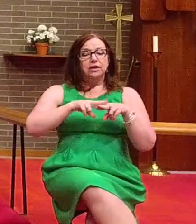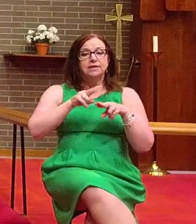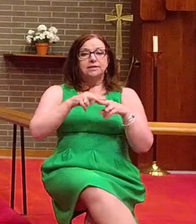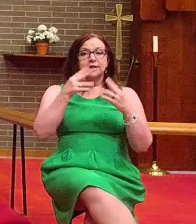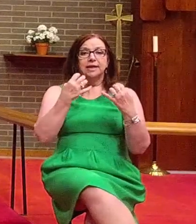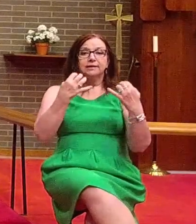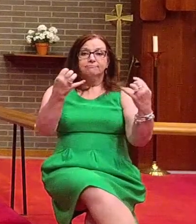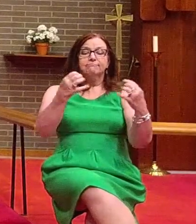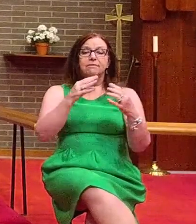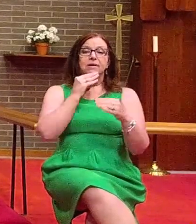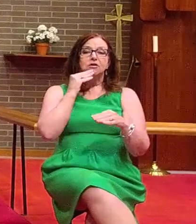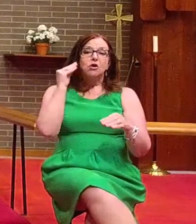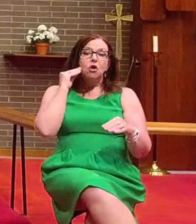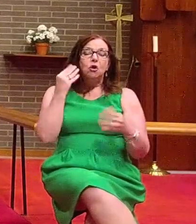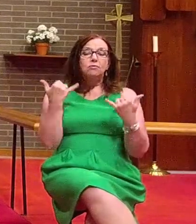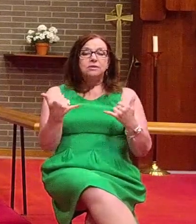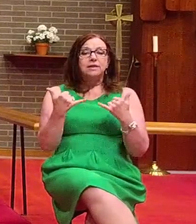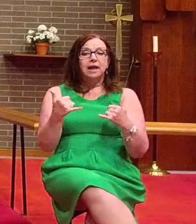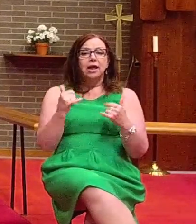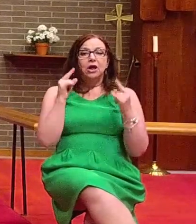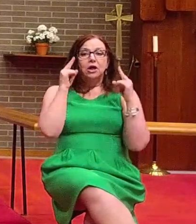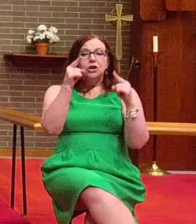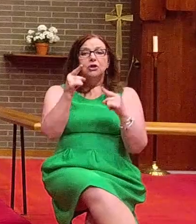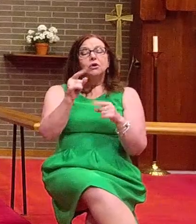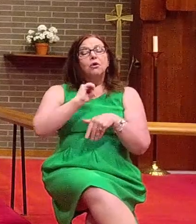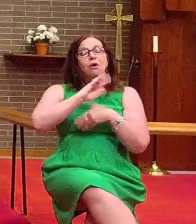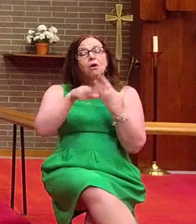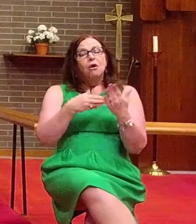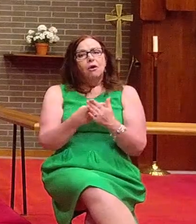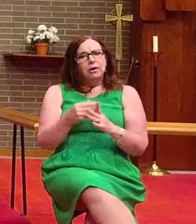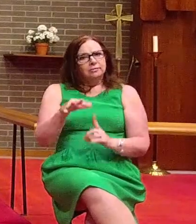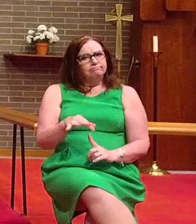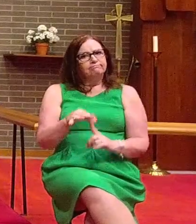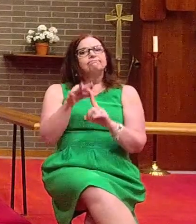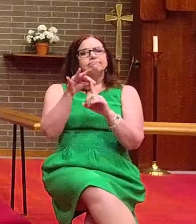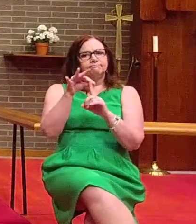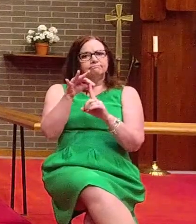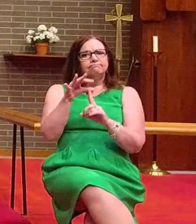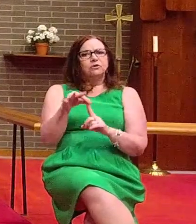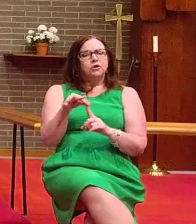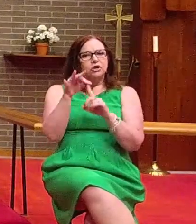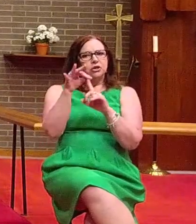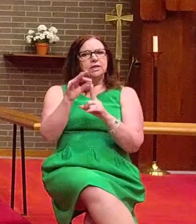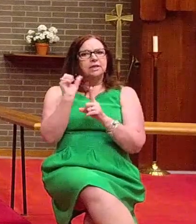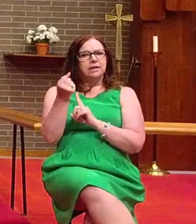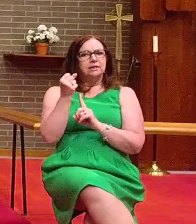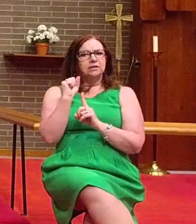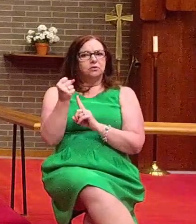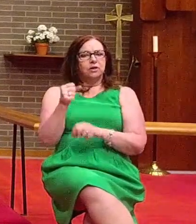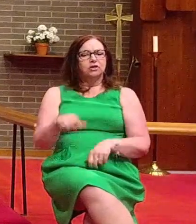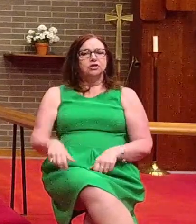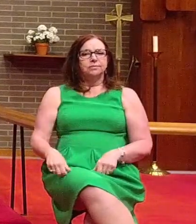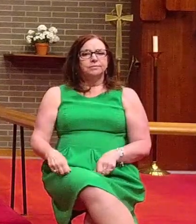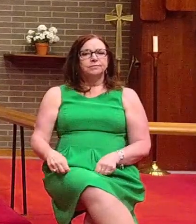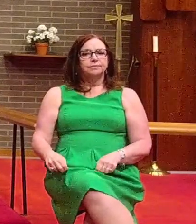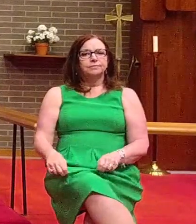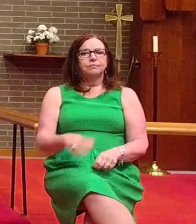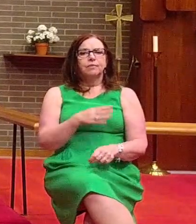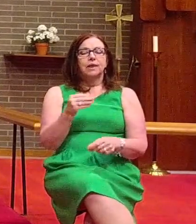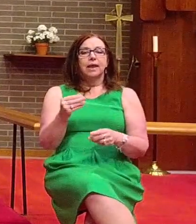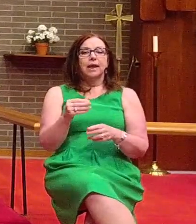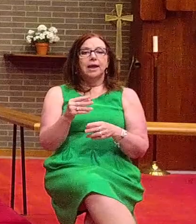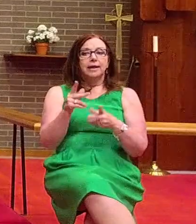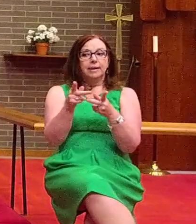there today, you are all in a very unique situation and